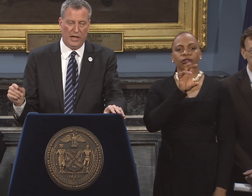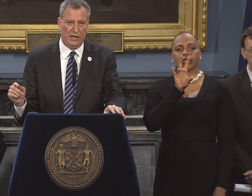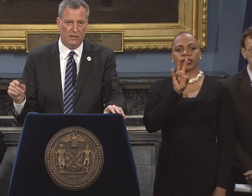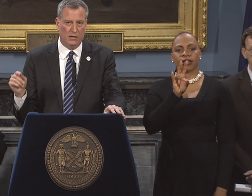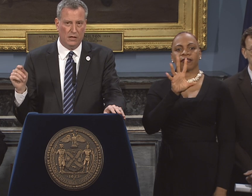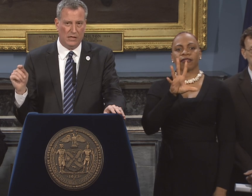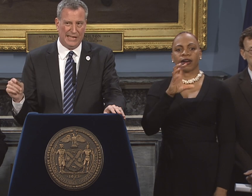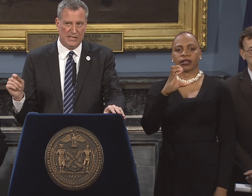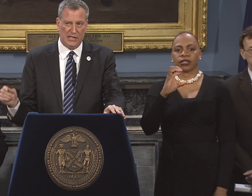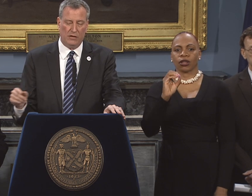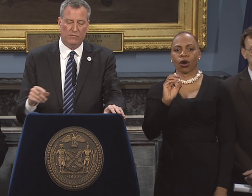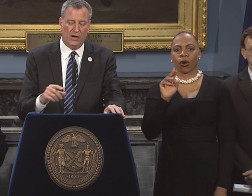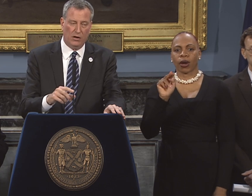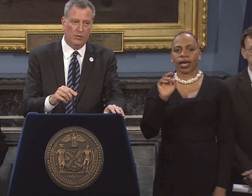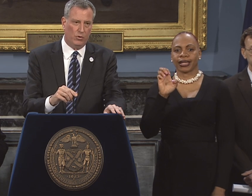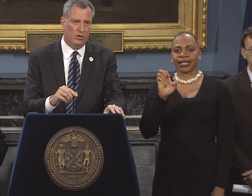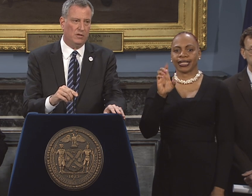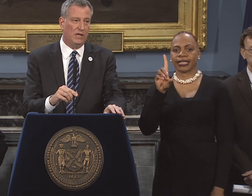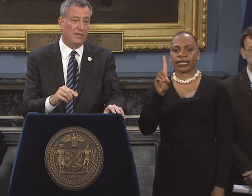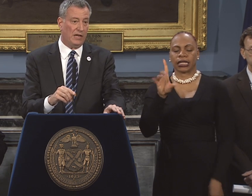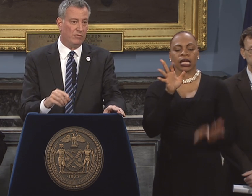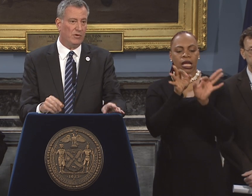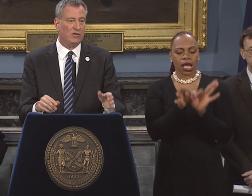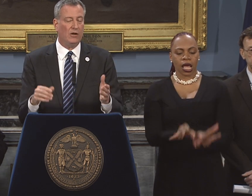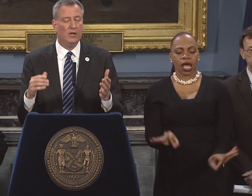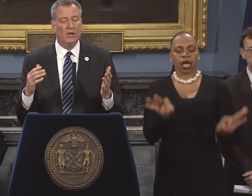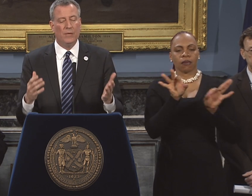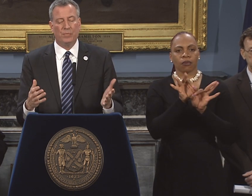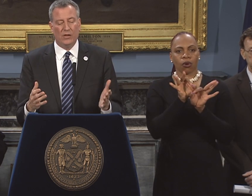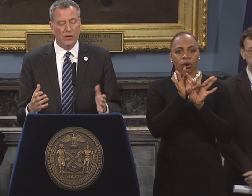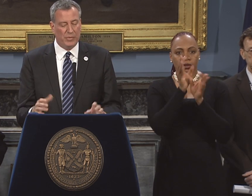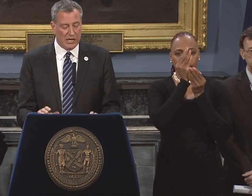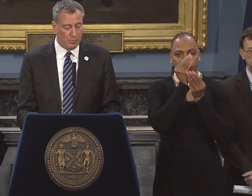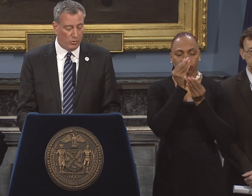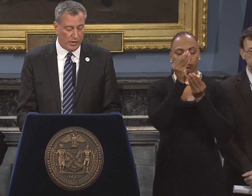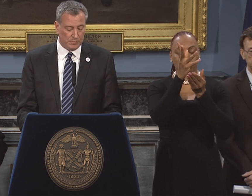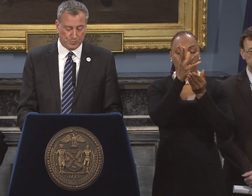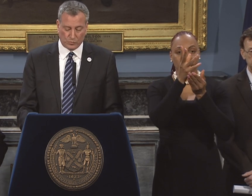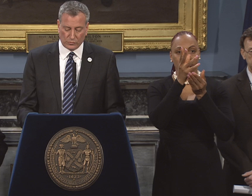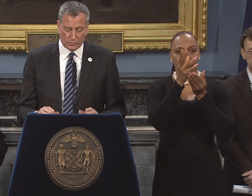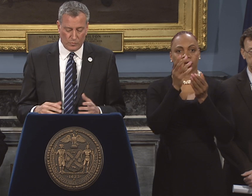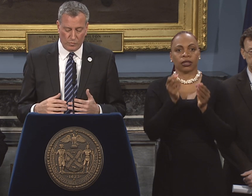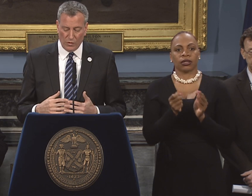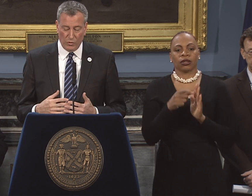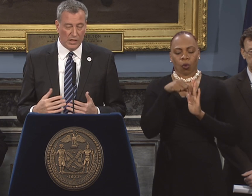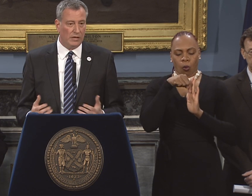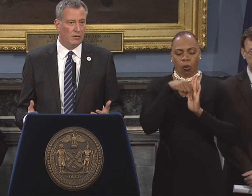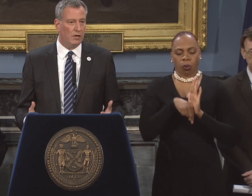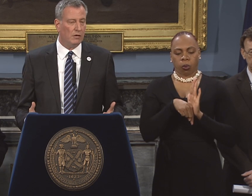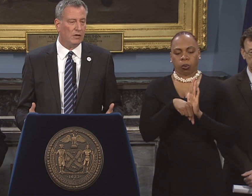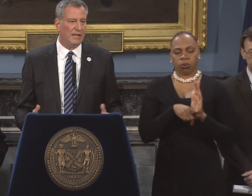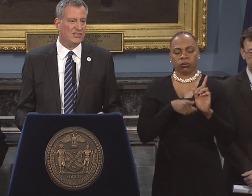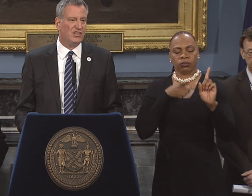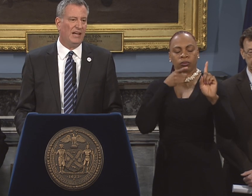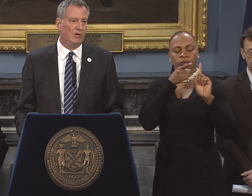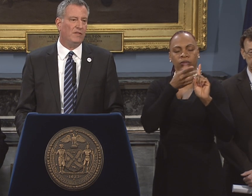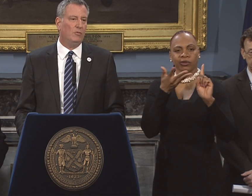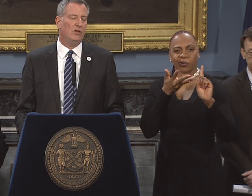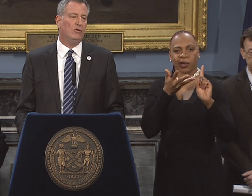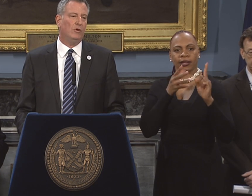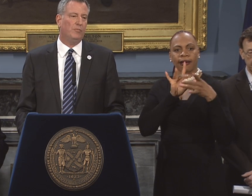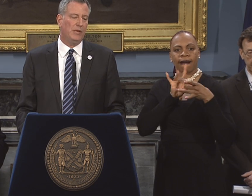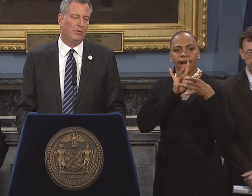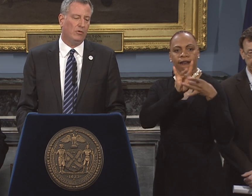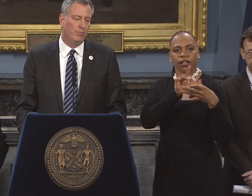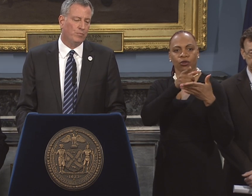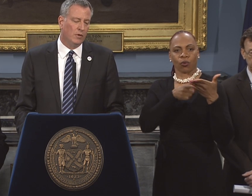800-75 CONED. Very important to get that information out. The bigger point really connects to everything